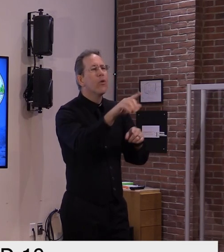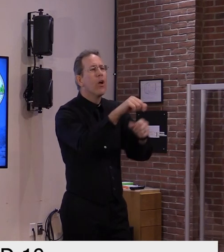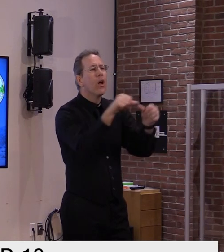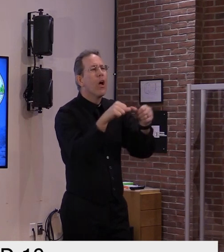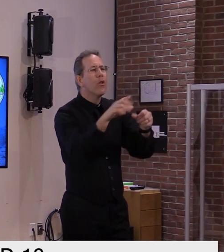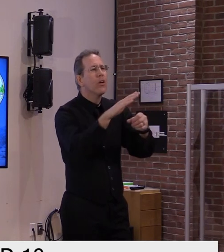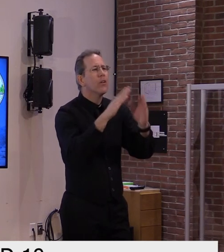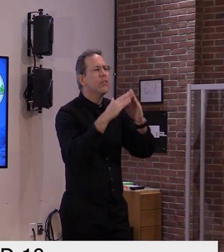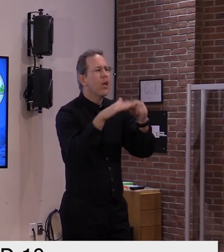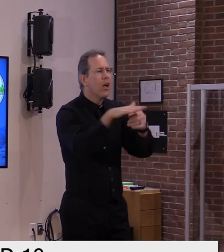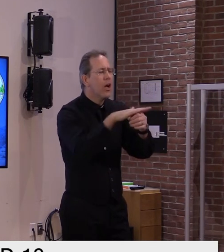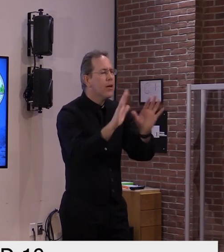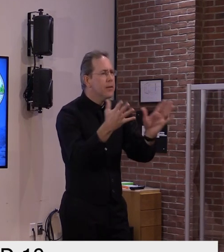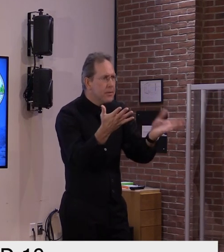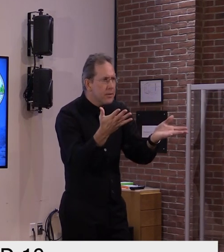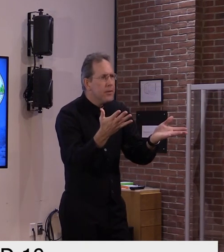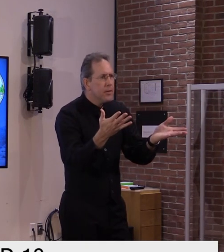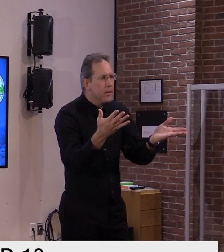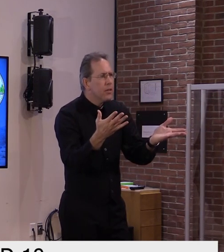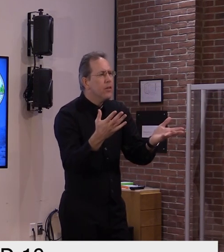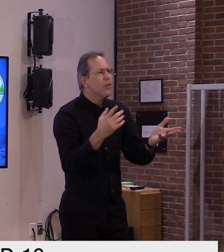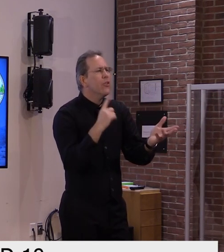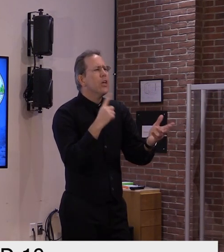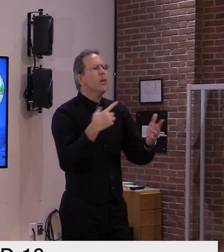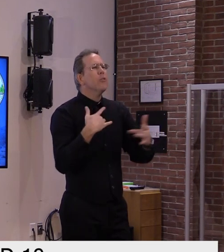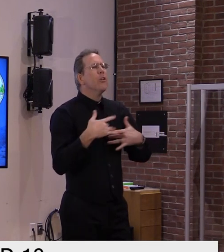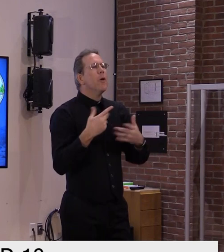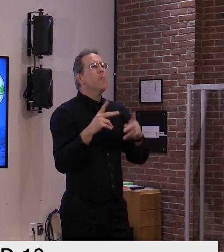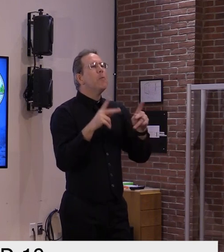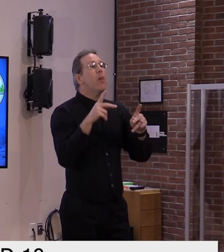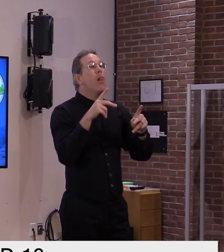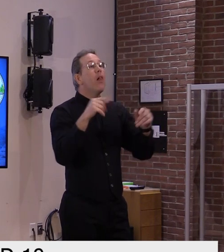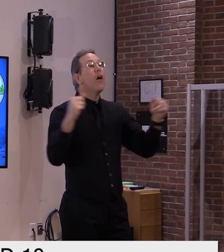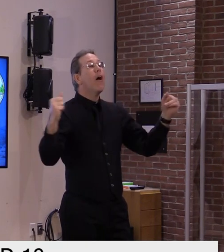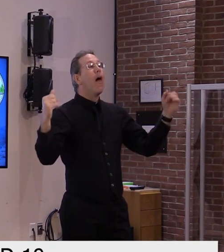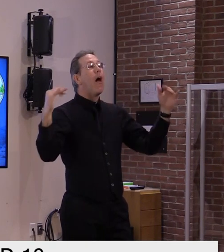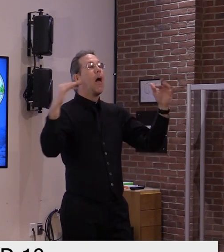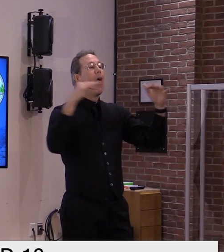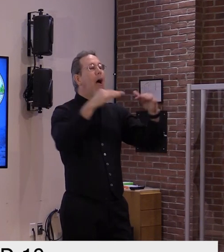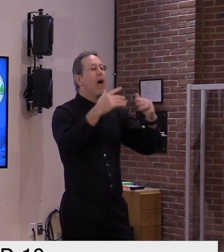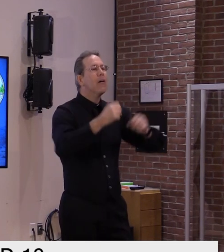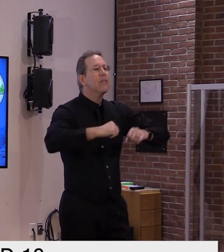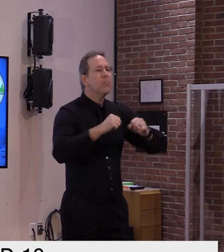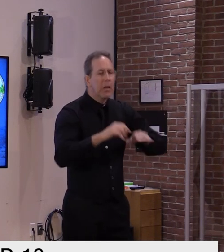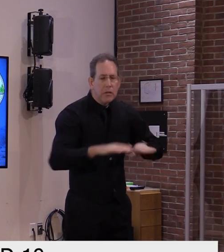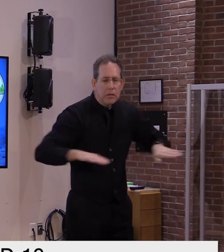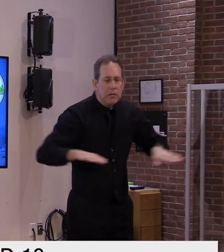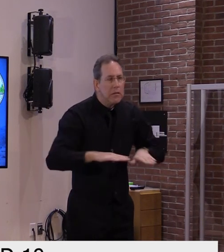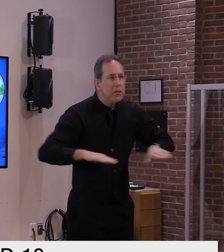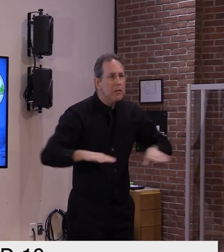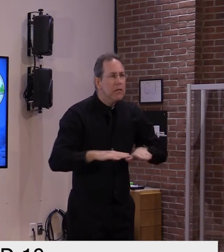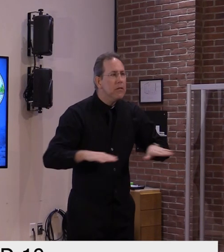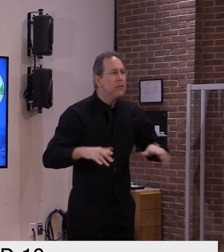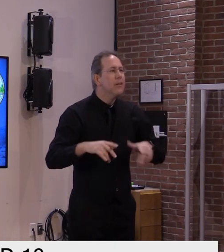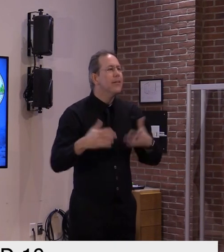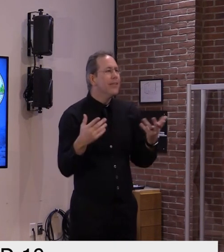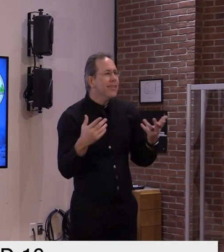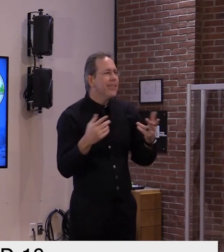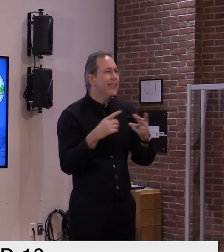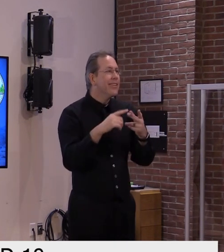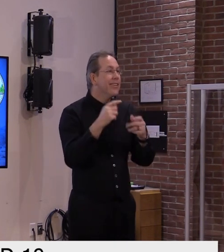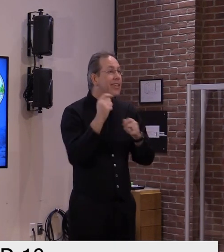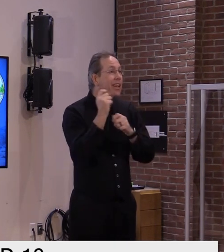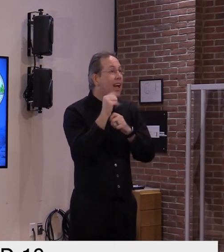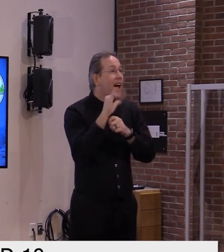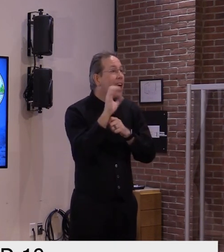very concerned about people being properly spaced. So big concern there. The ice fishing, again, a little bit